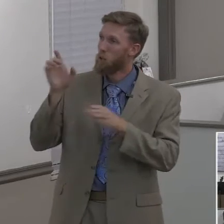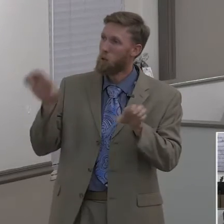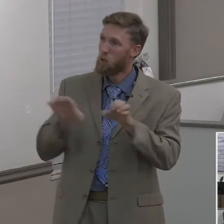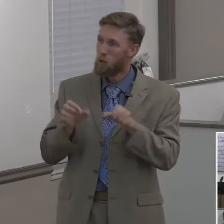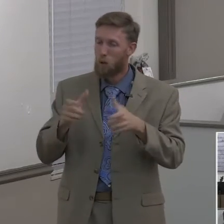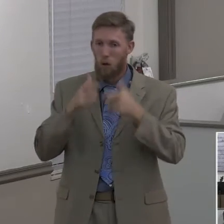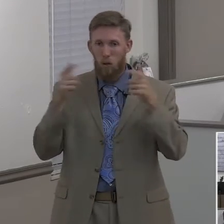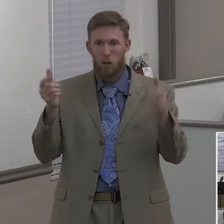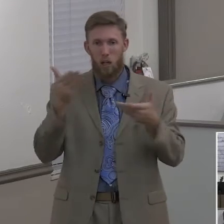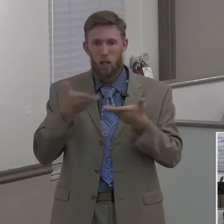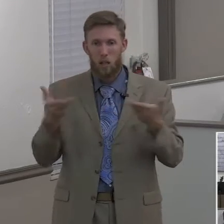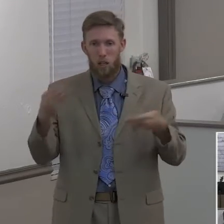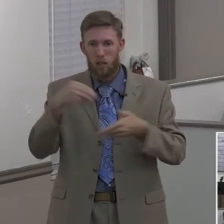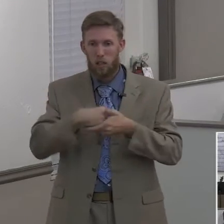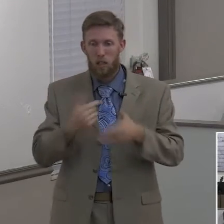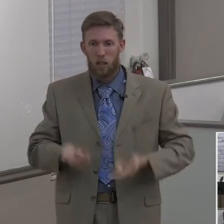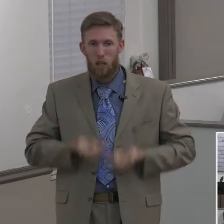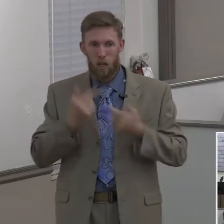week.